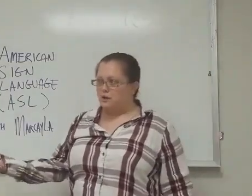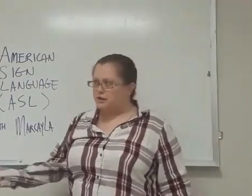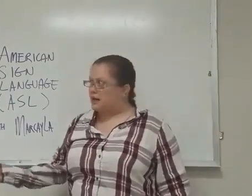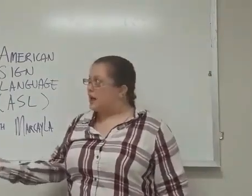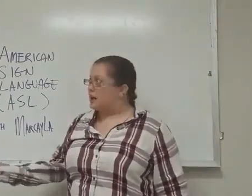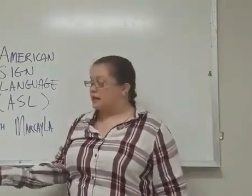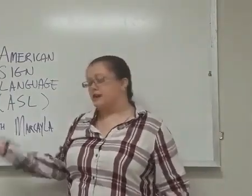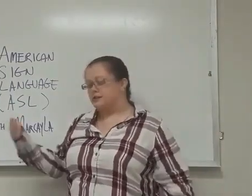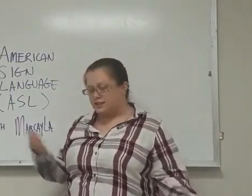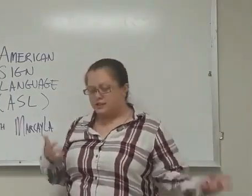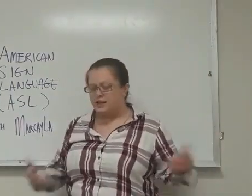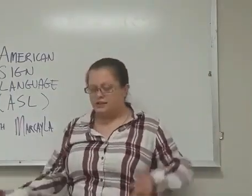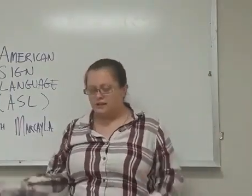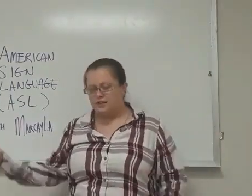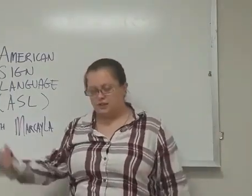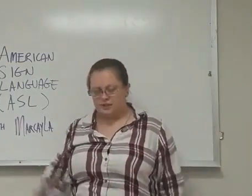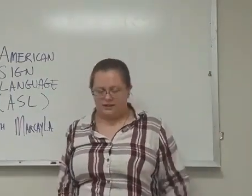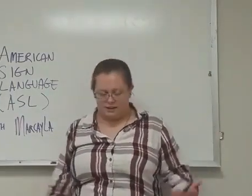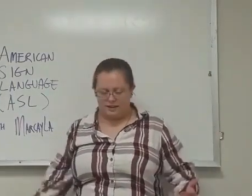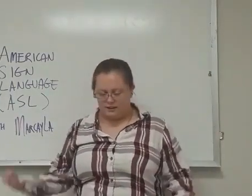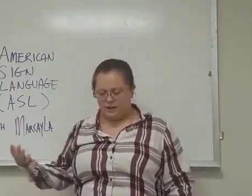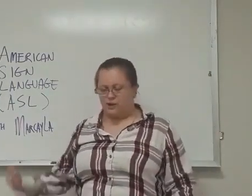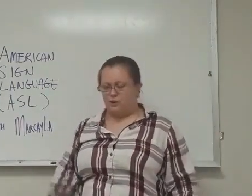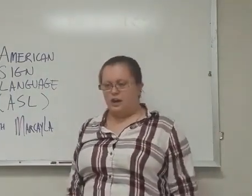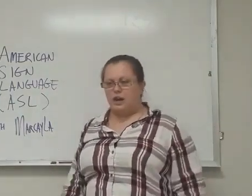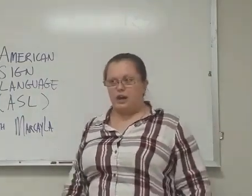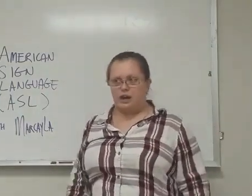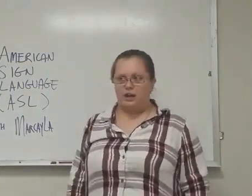with that, yeah, it does kind of dive into, is everything okay?